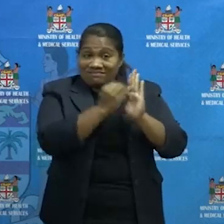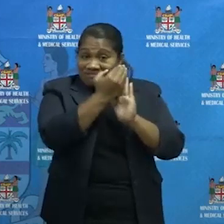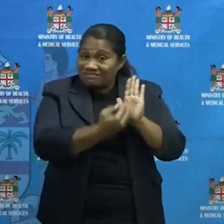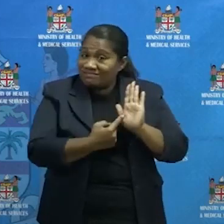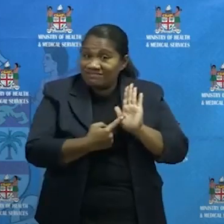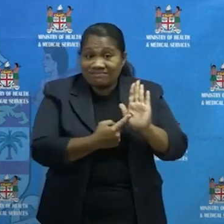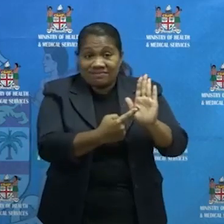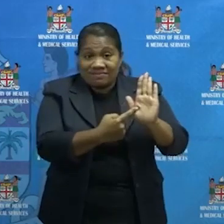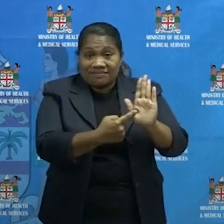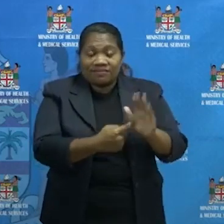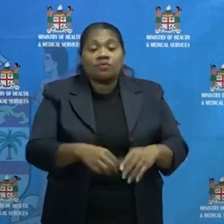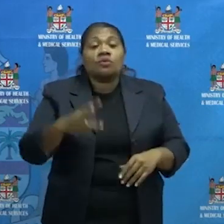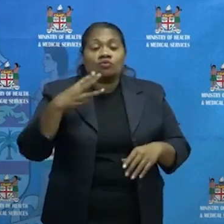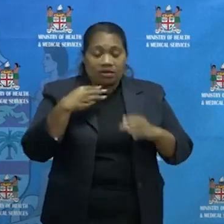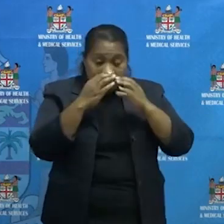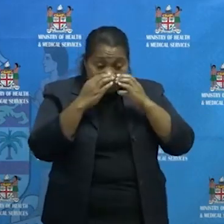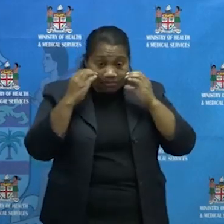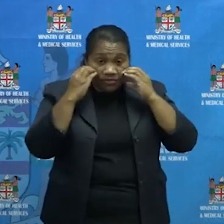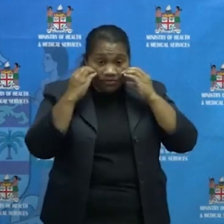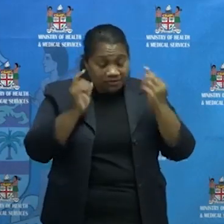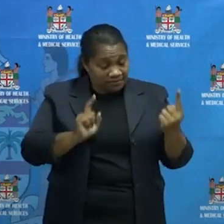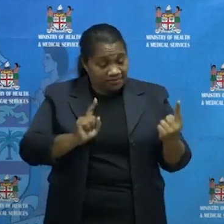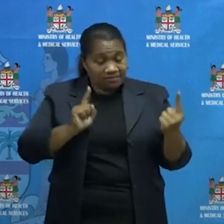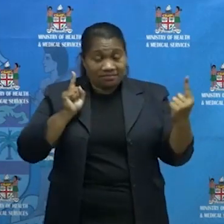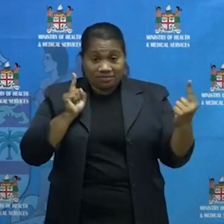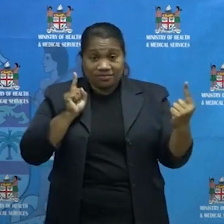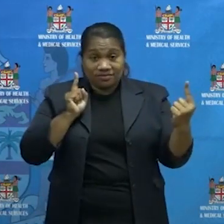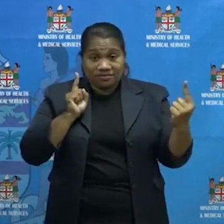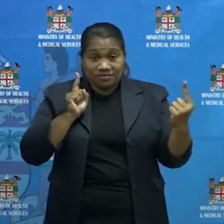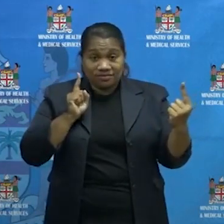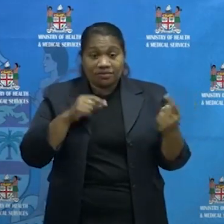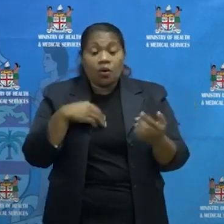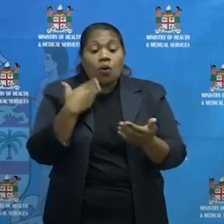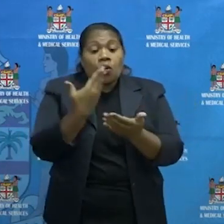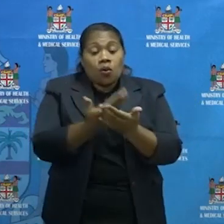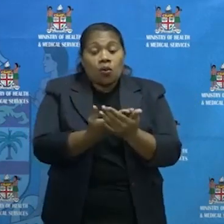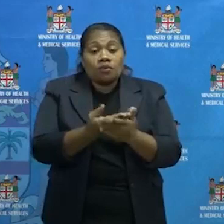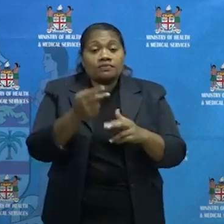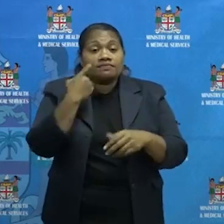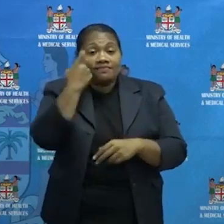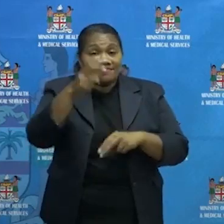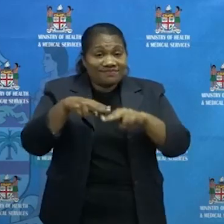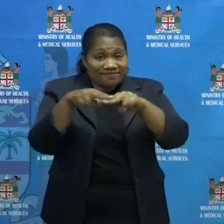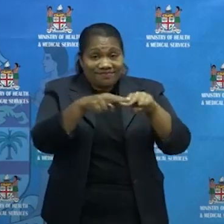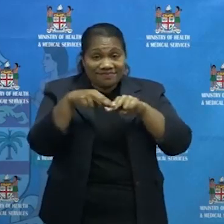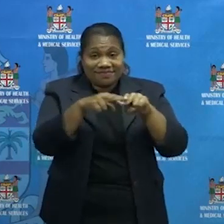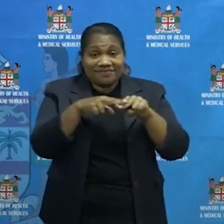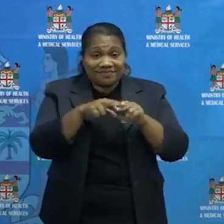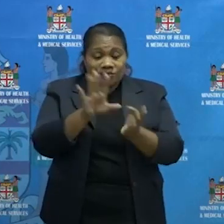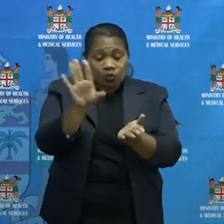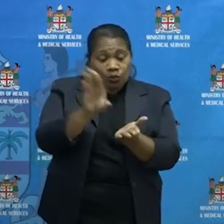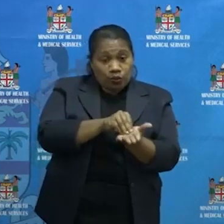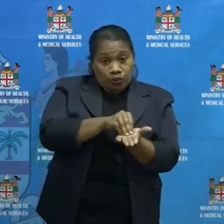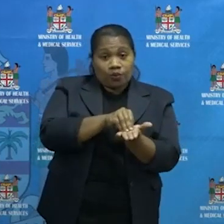keep your physical distance of 2 meters, turn on your your Care Fiji